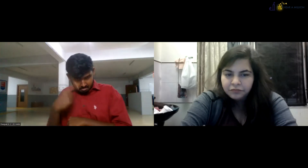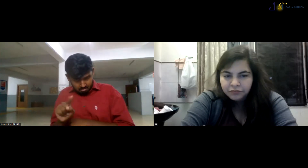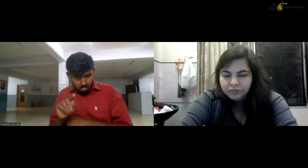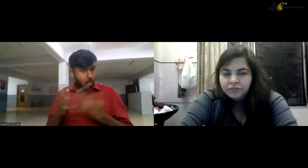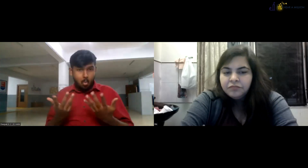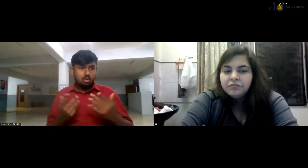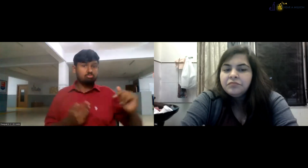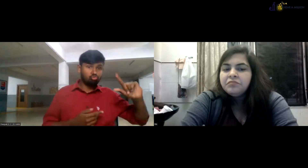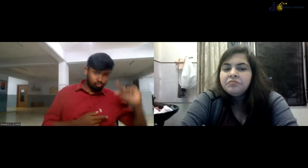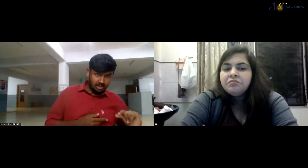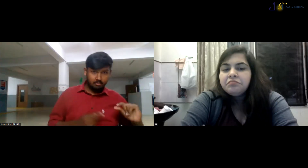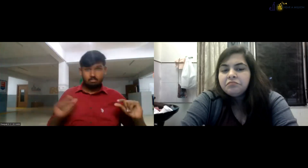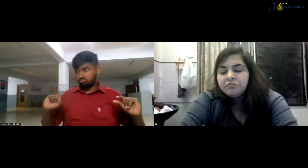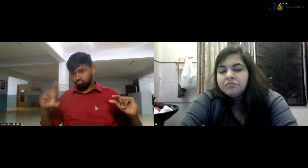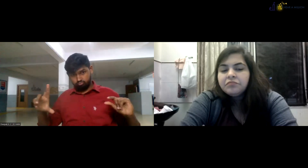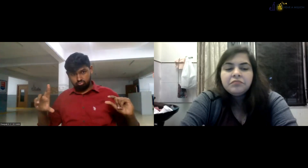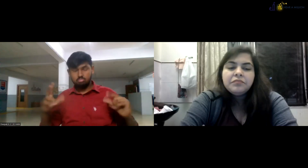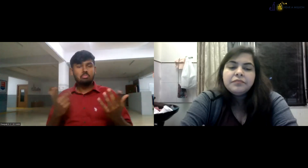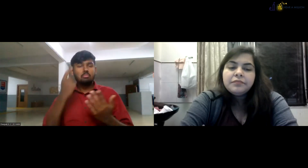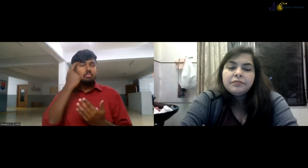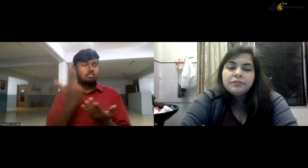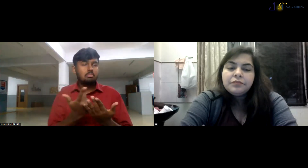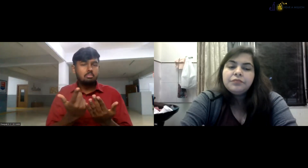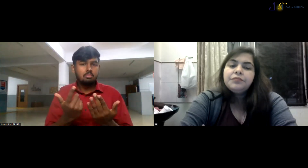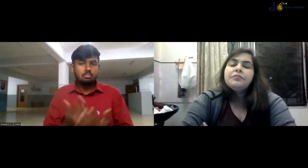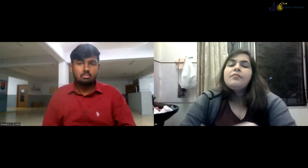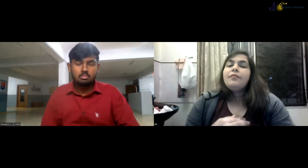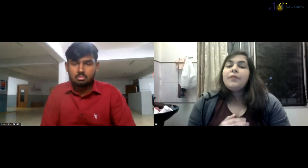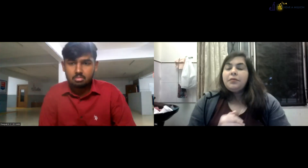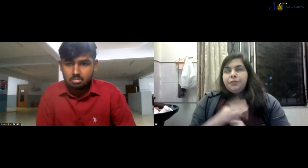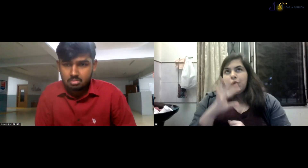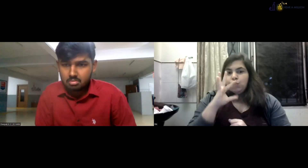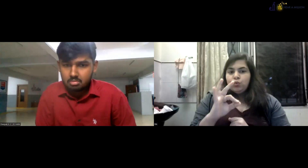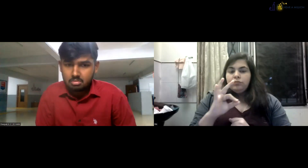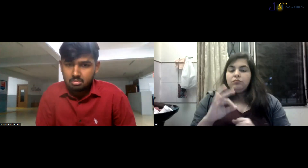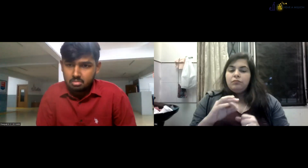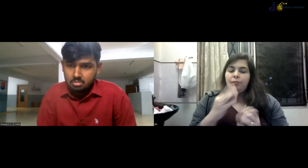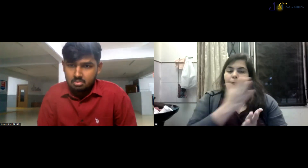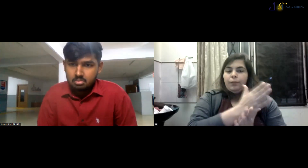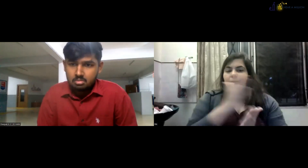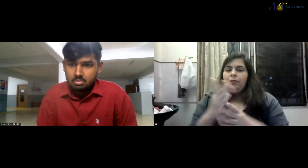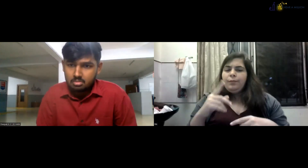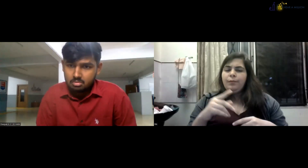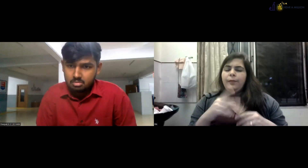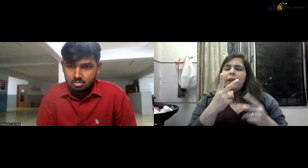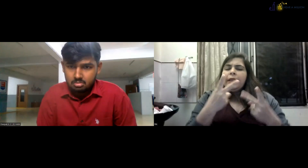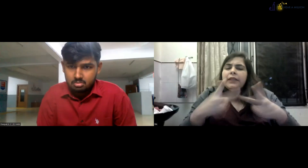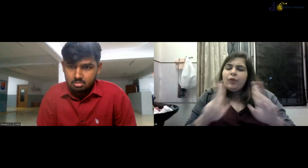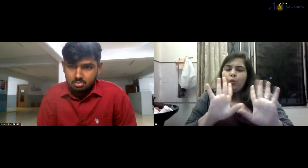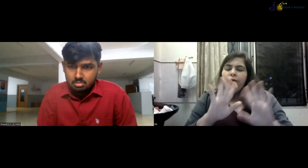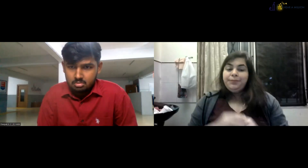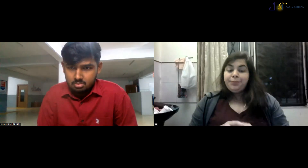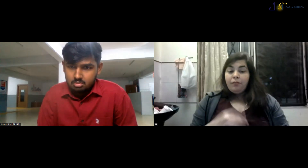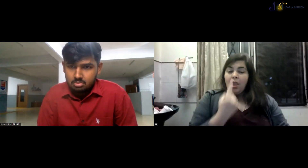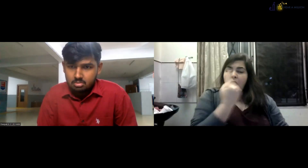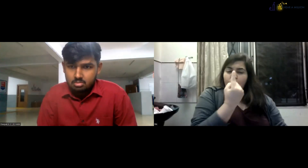when then you have to pay less, or if you travel along with a team, uh, you have more of expenses? If you can share what